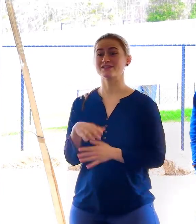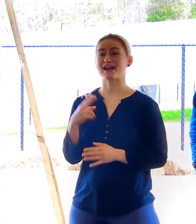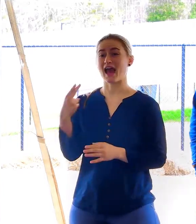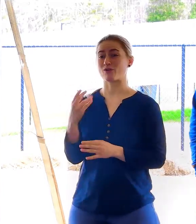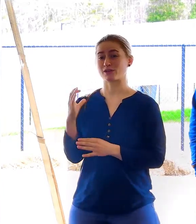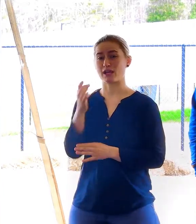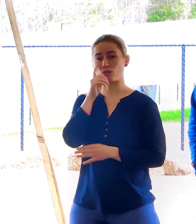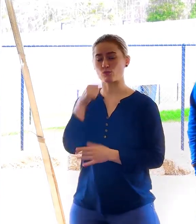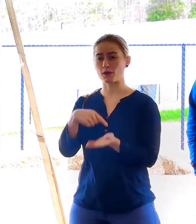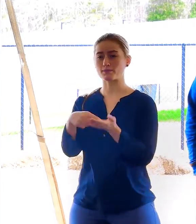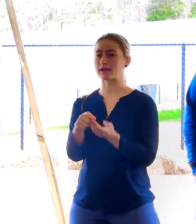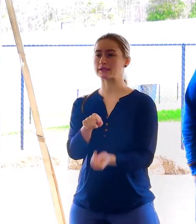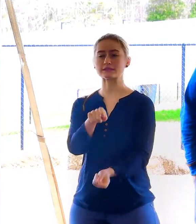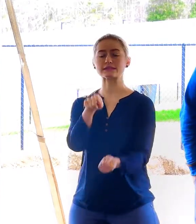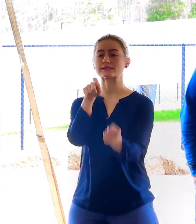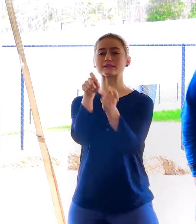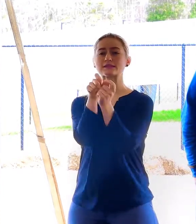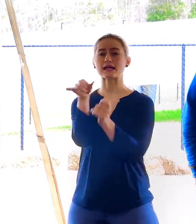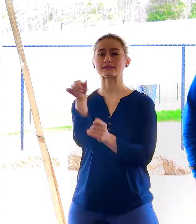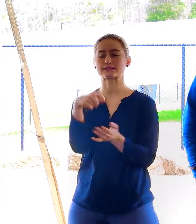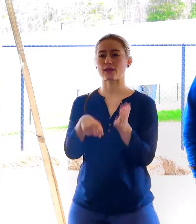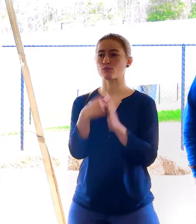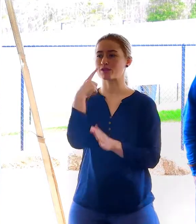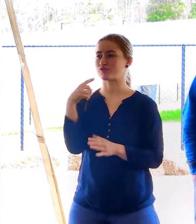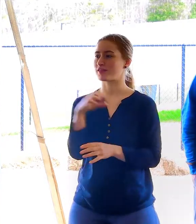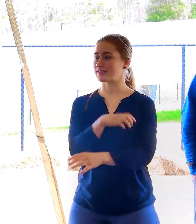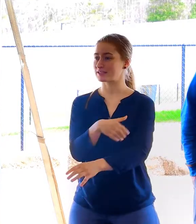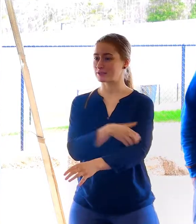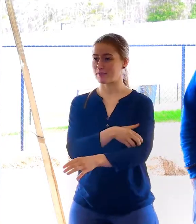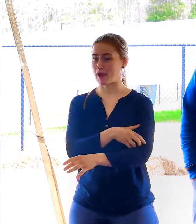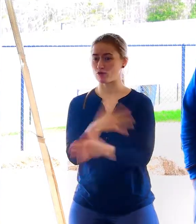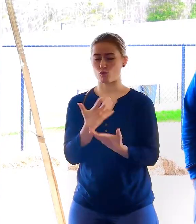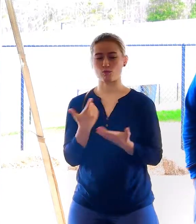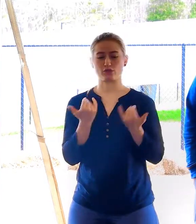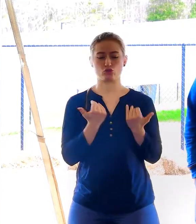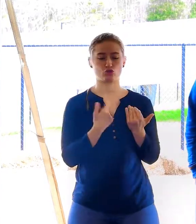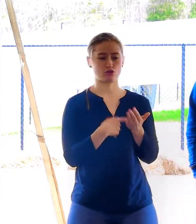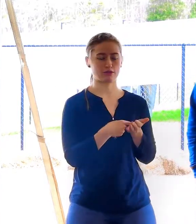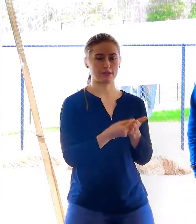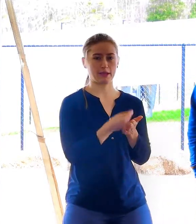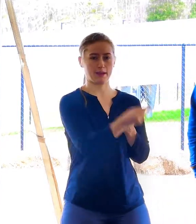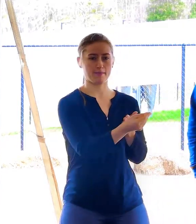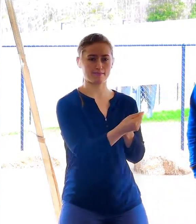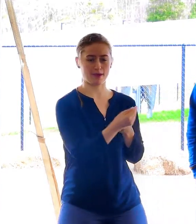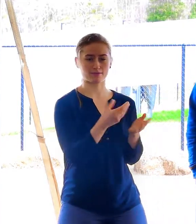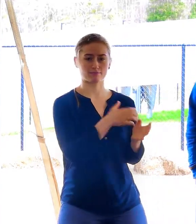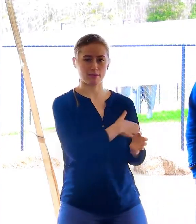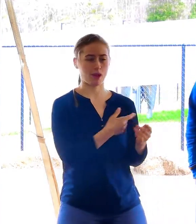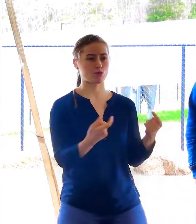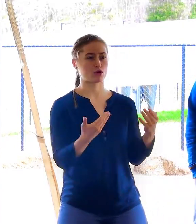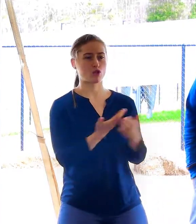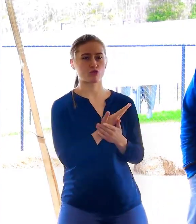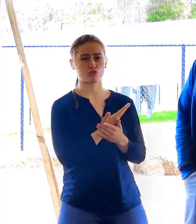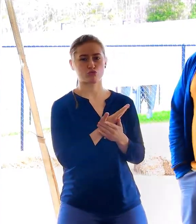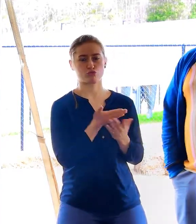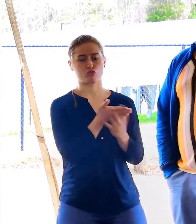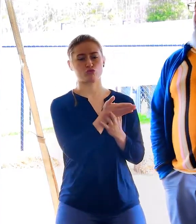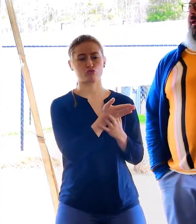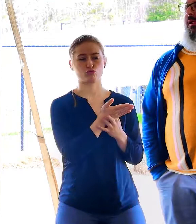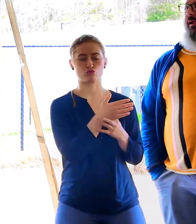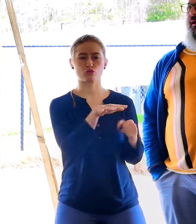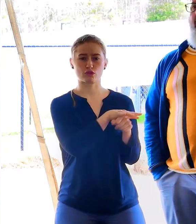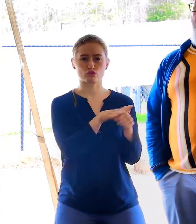the exact same price for this power as we do currently for power bought through the Regional